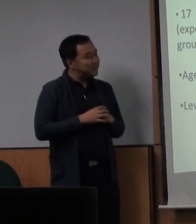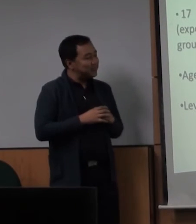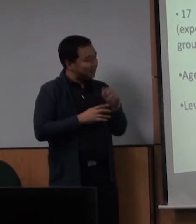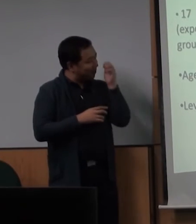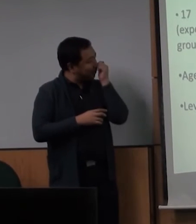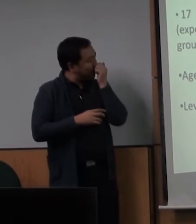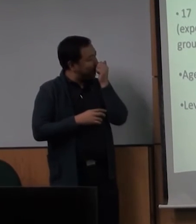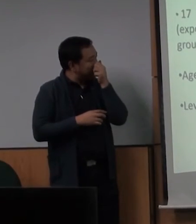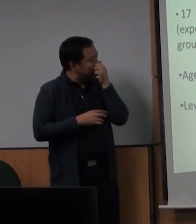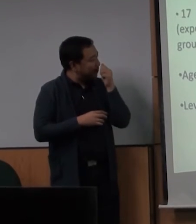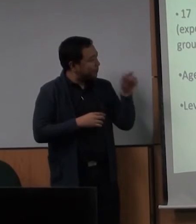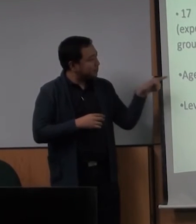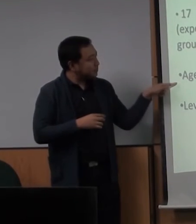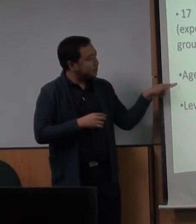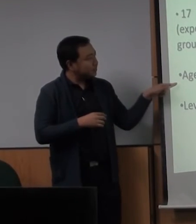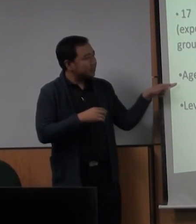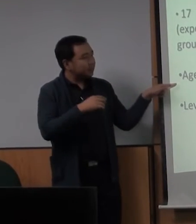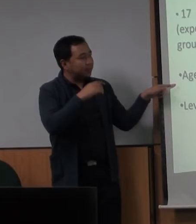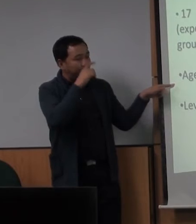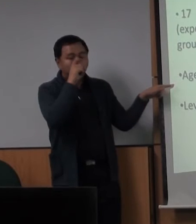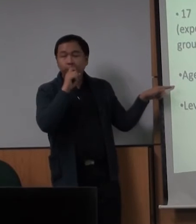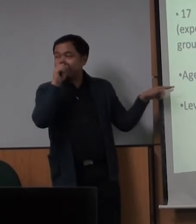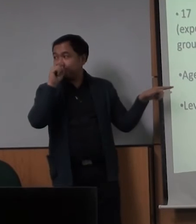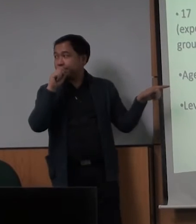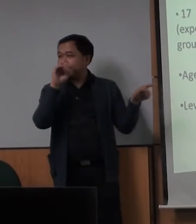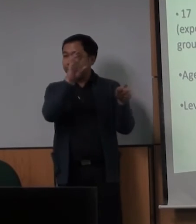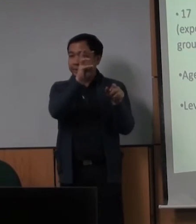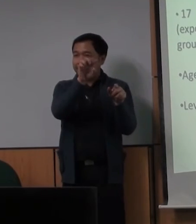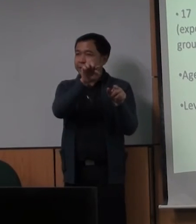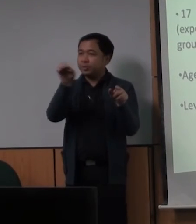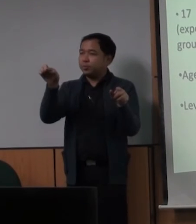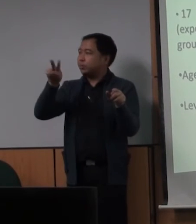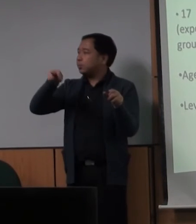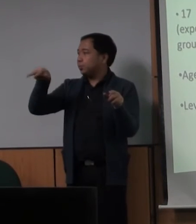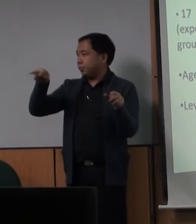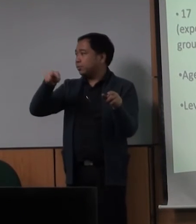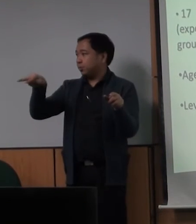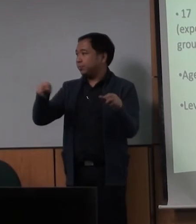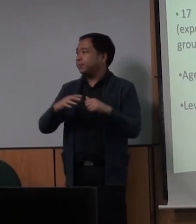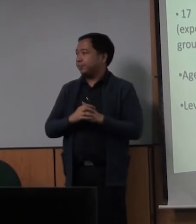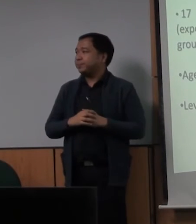Okay, and then their ages range from 6 to 20 years old.